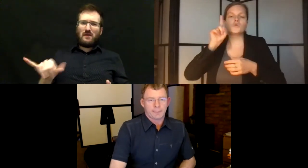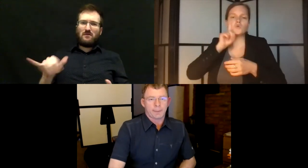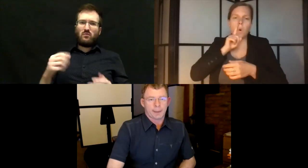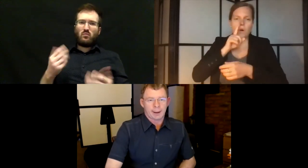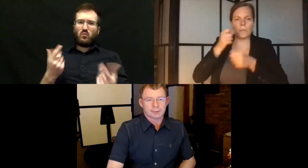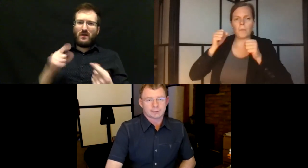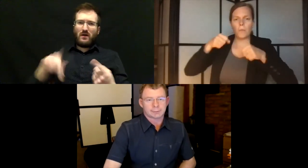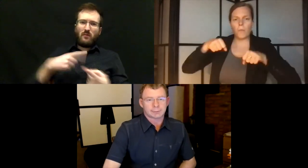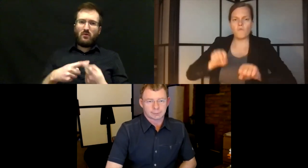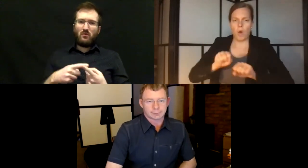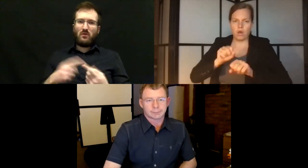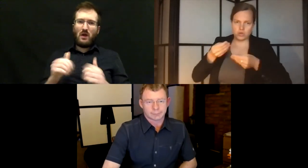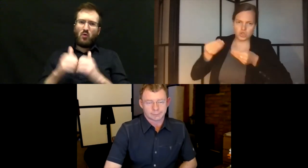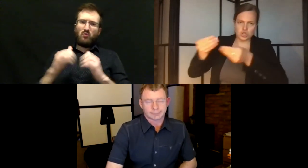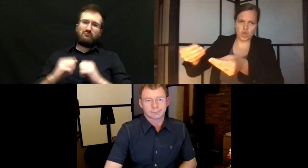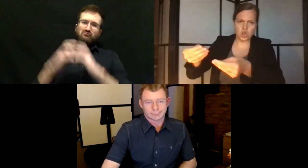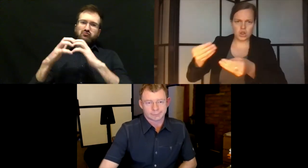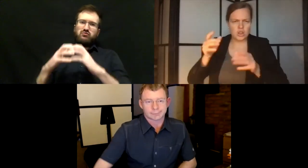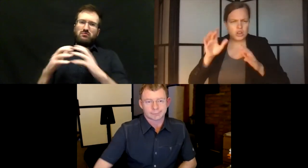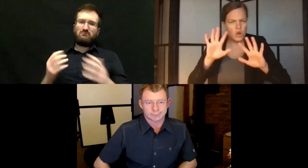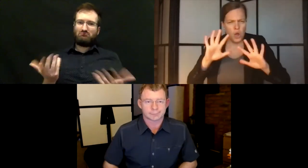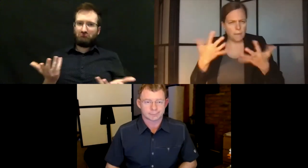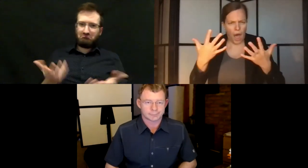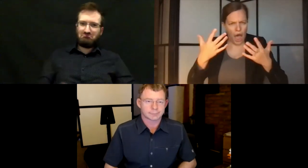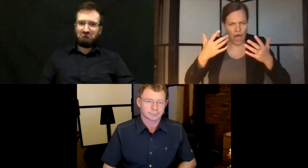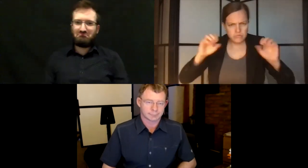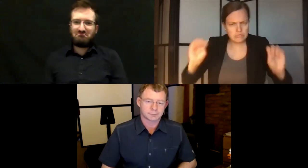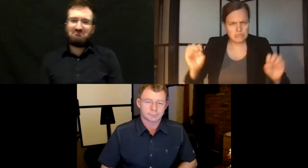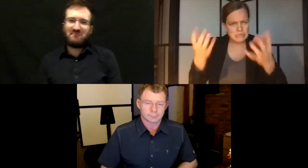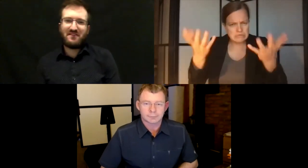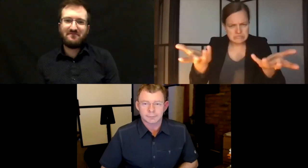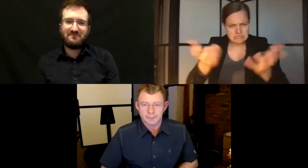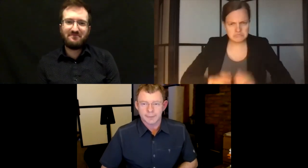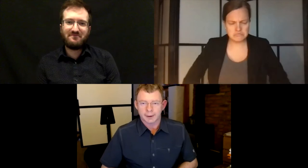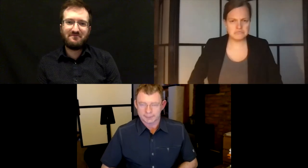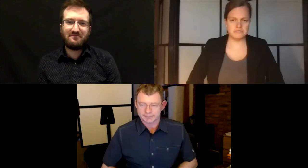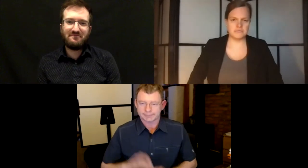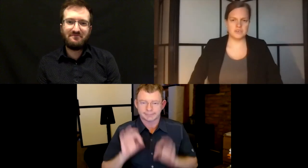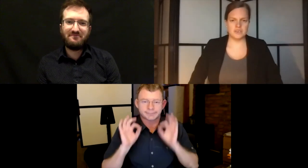Could you expand a little bit on the new program on Deaf Empowerment, the Deaf Empowerment Program,